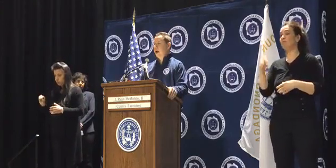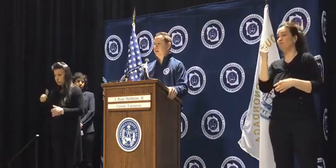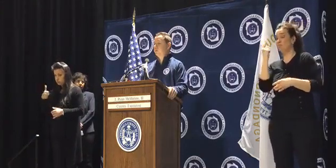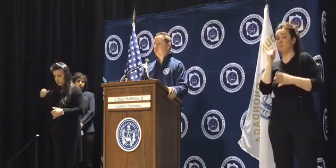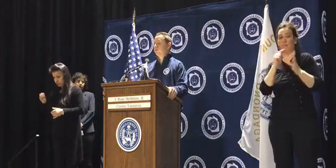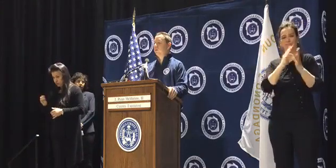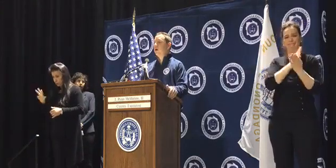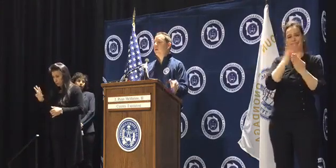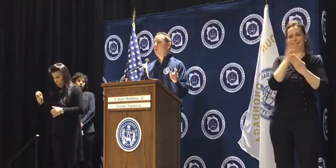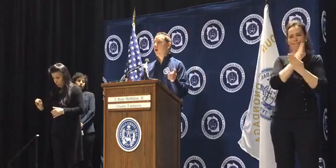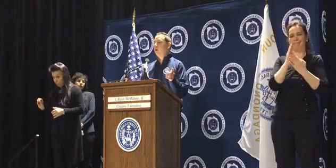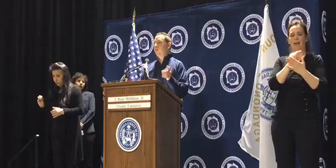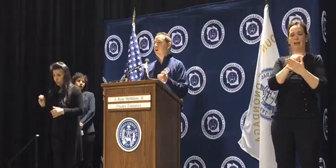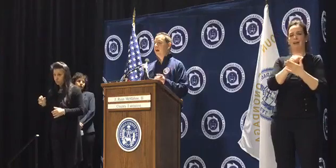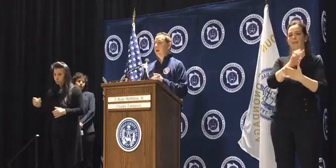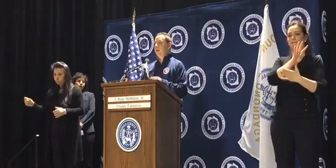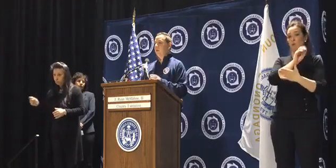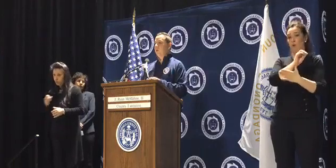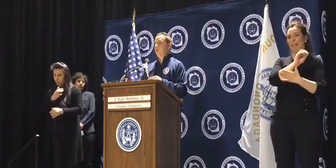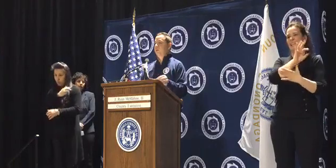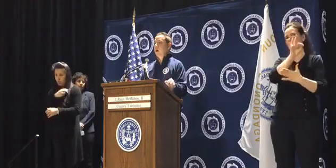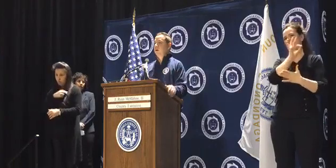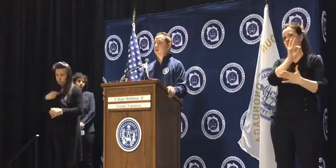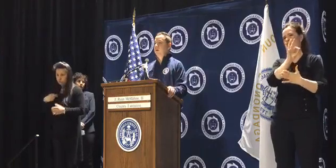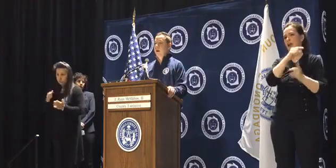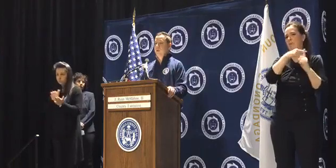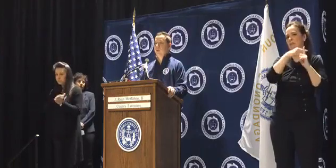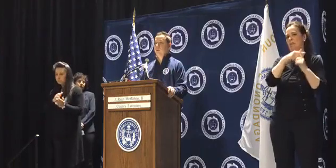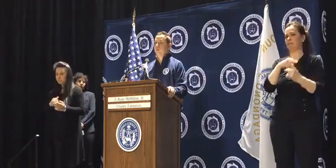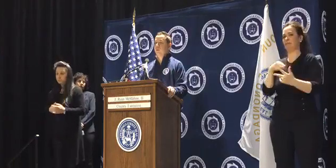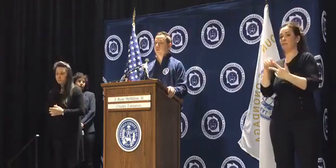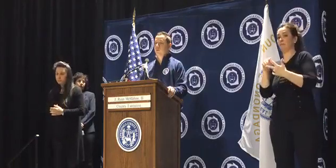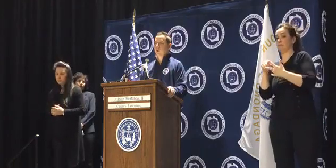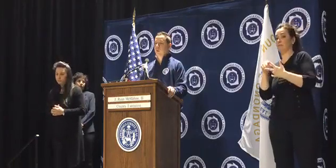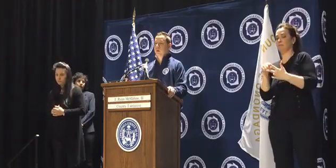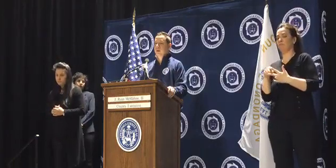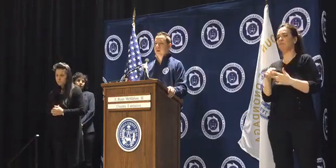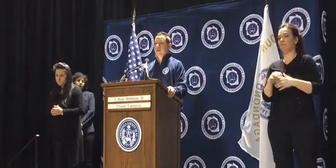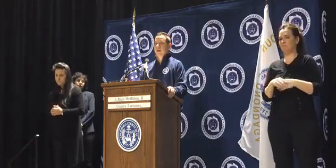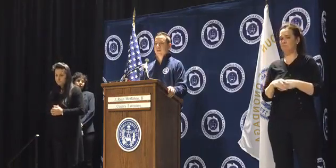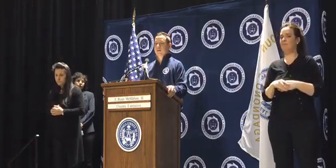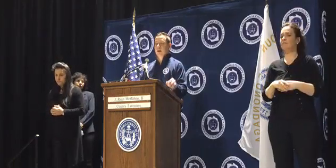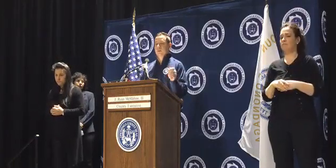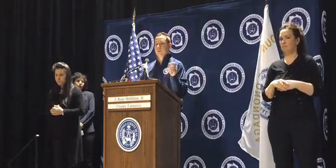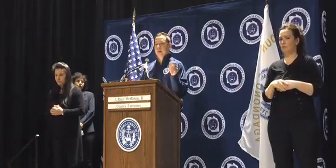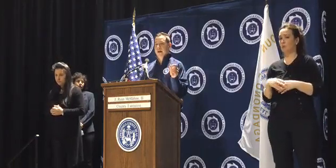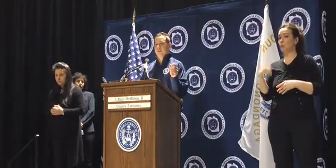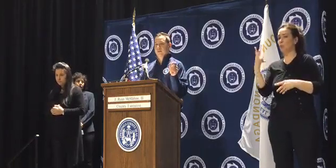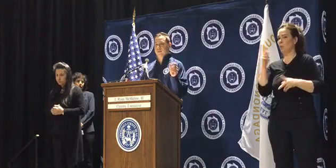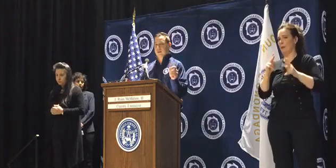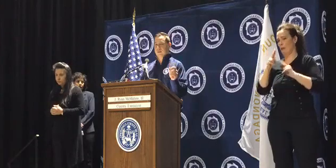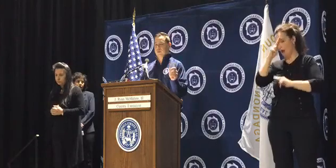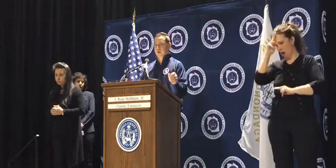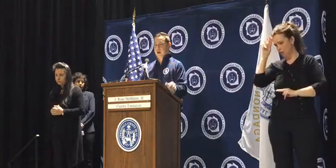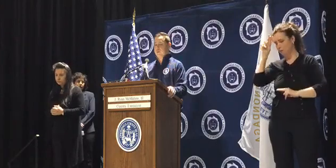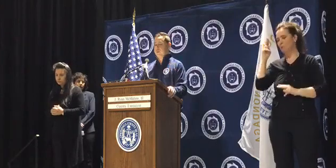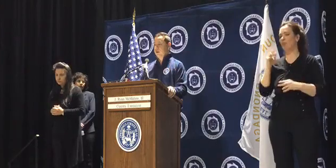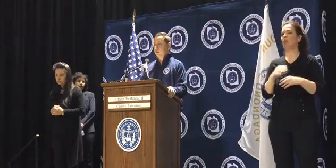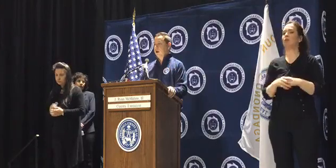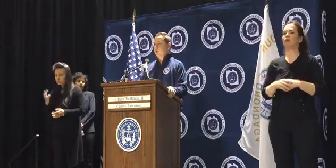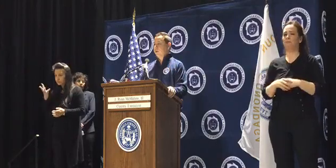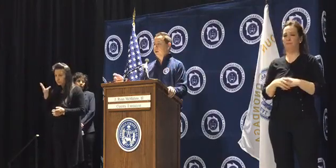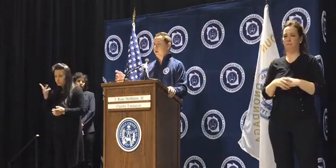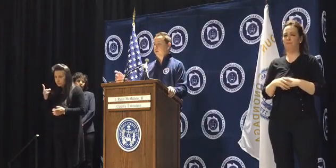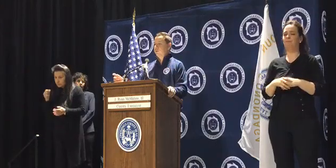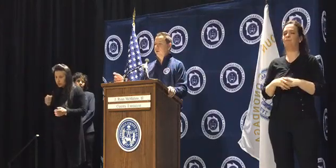who are in the hospitals. Part of our data that we will be talking about in this moving forward is not just how many positive cases we have